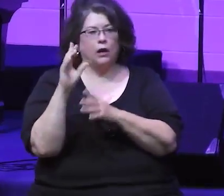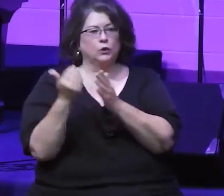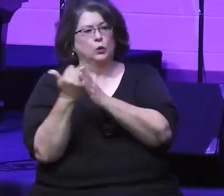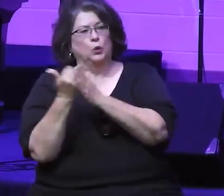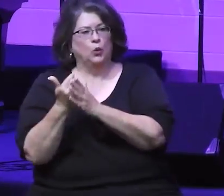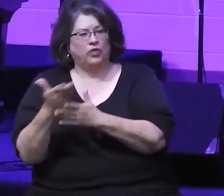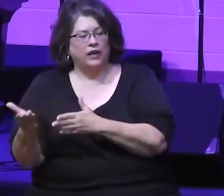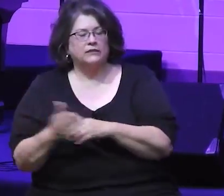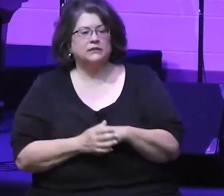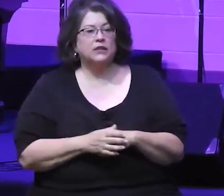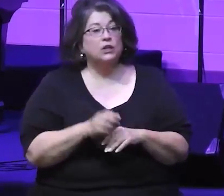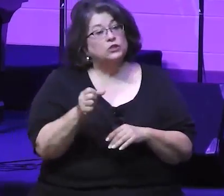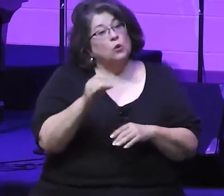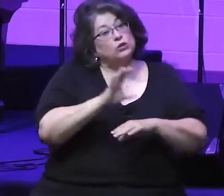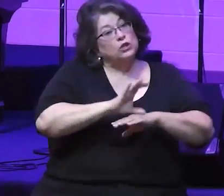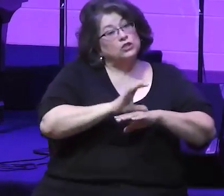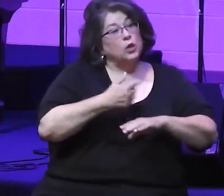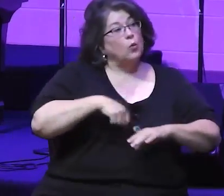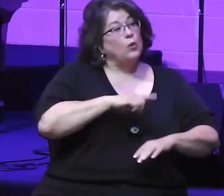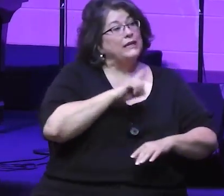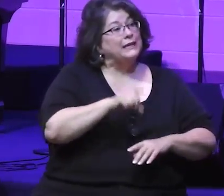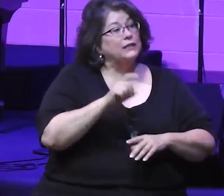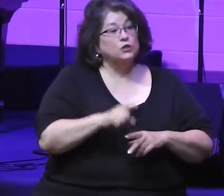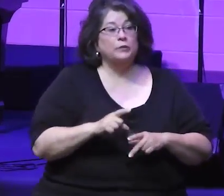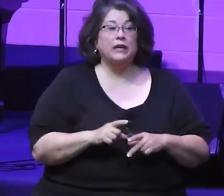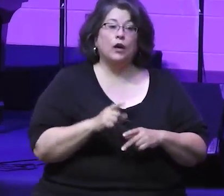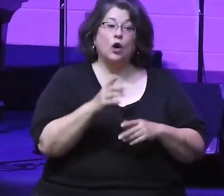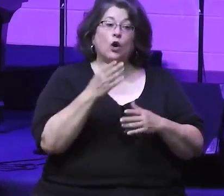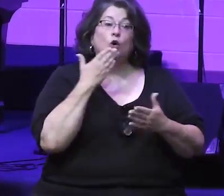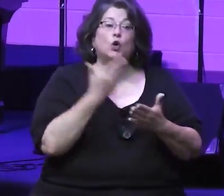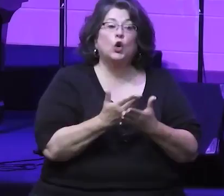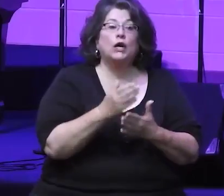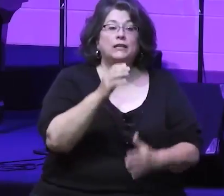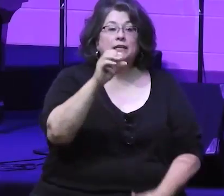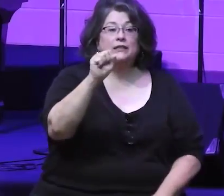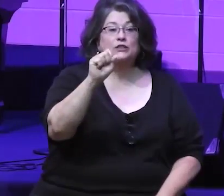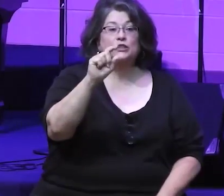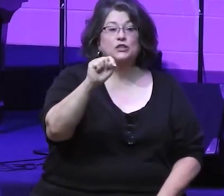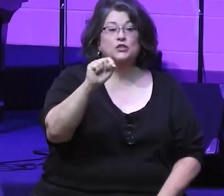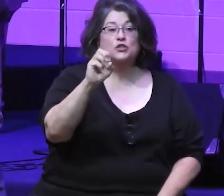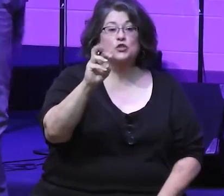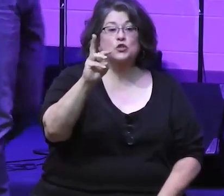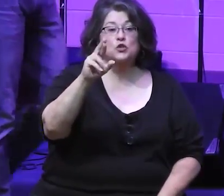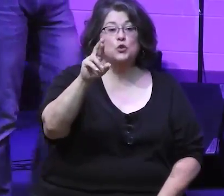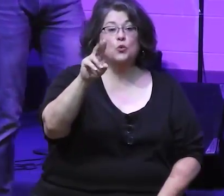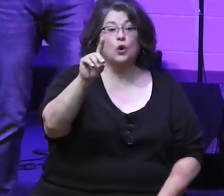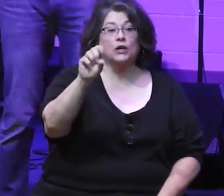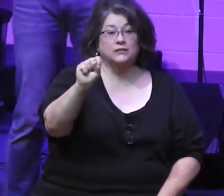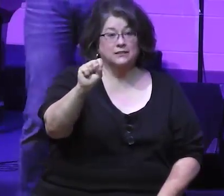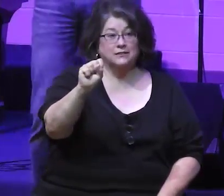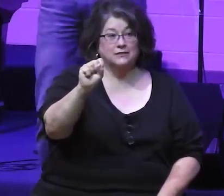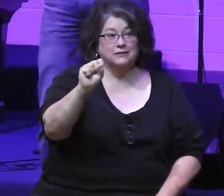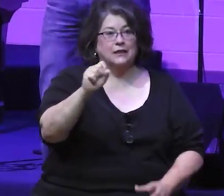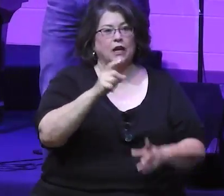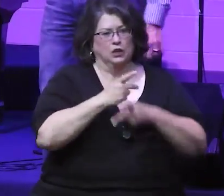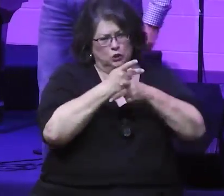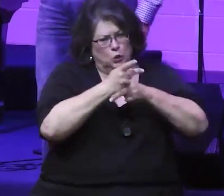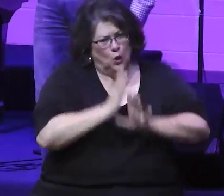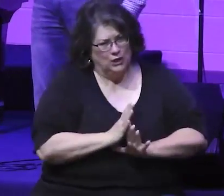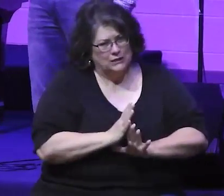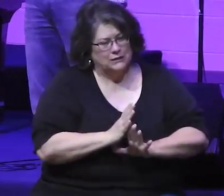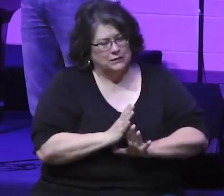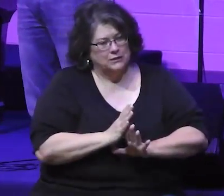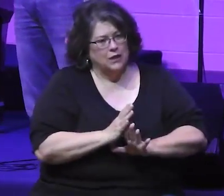so, church, we all need to be good stewards, right? And I don't mean this in any kind of cynical way. I offer this as confession, that we've